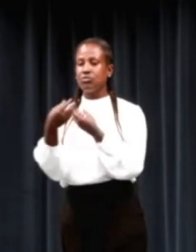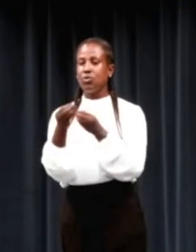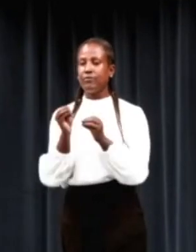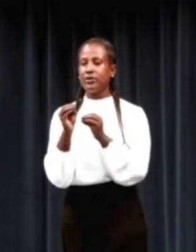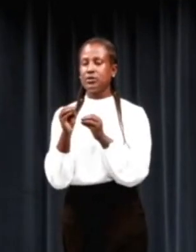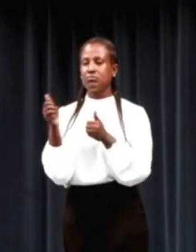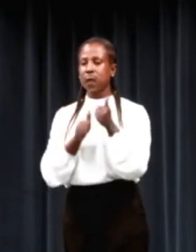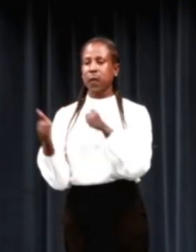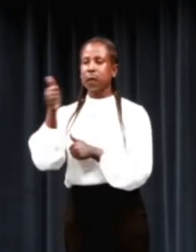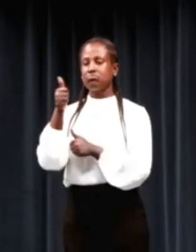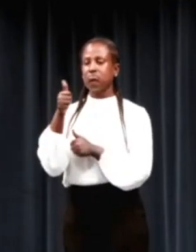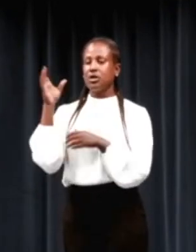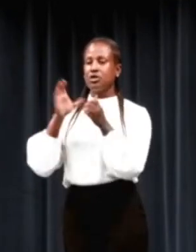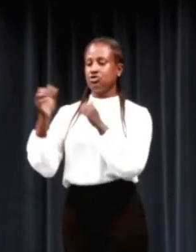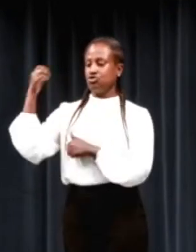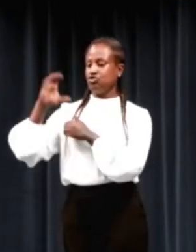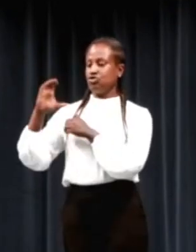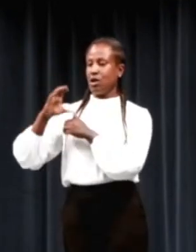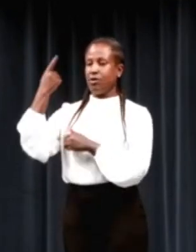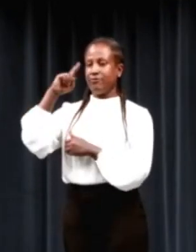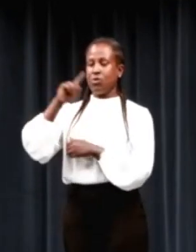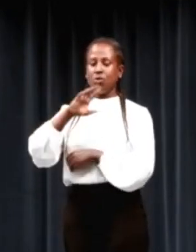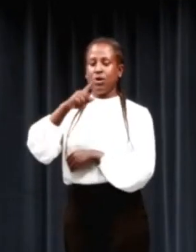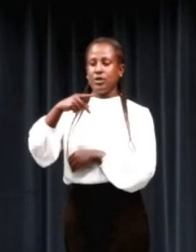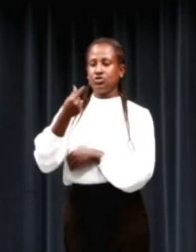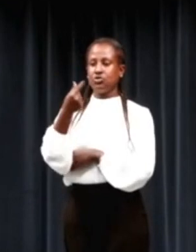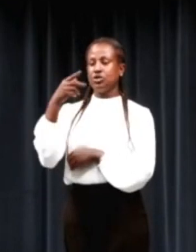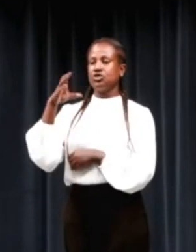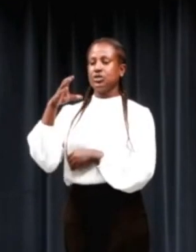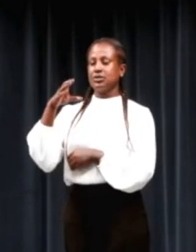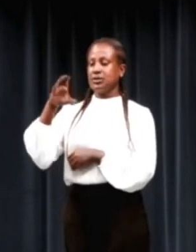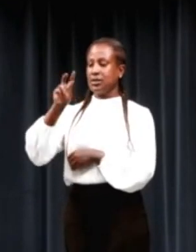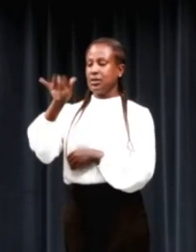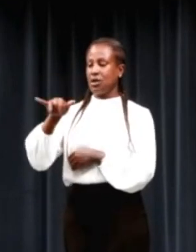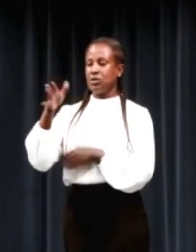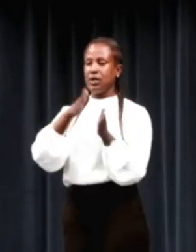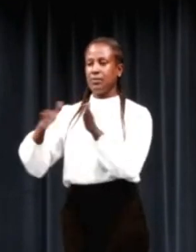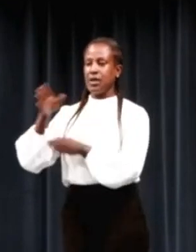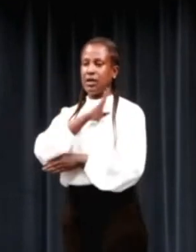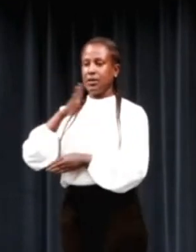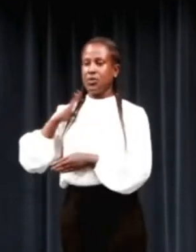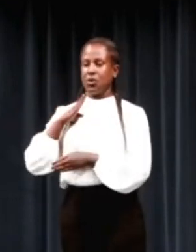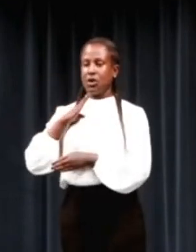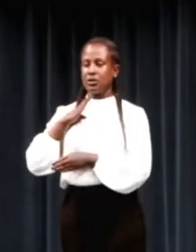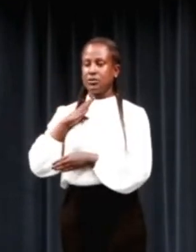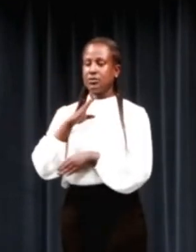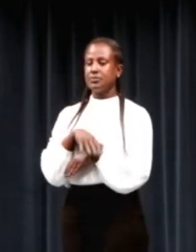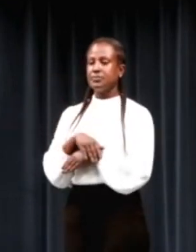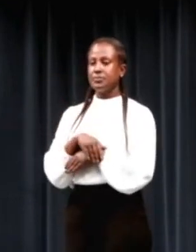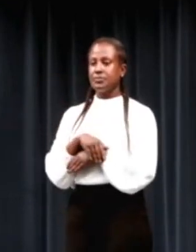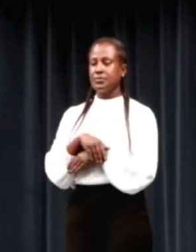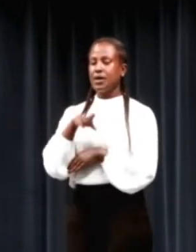of. Chair for the Prince George's County Planning Board. Chair for the Prince George's County Planning Board. Maryland National Capital Park